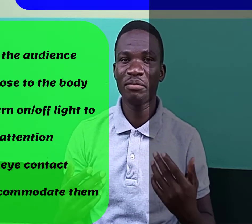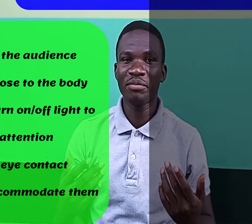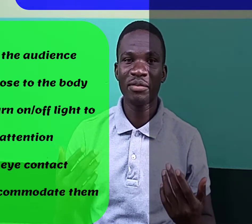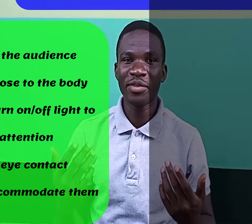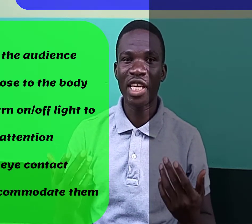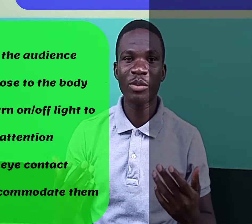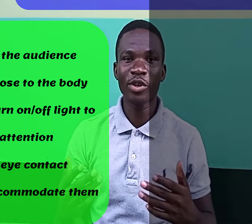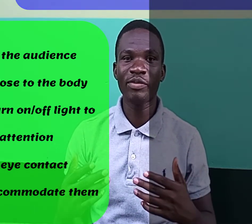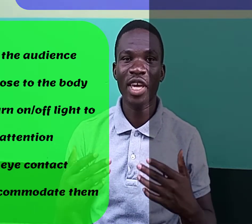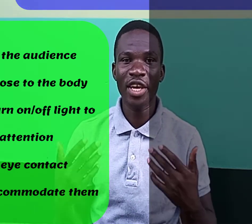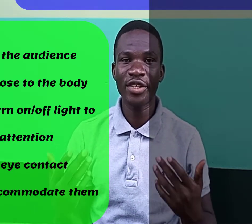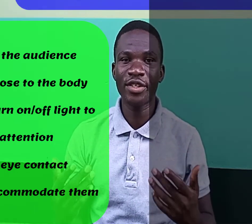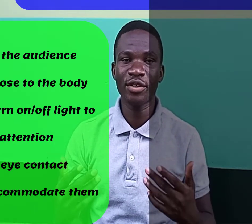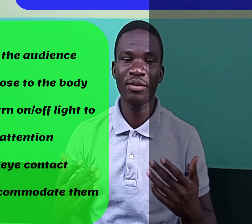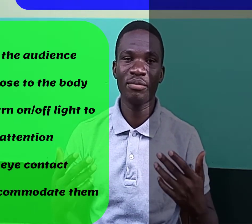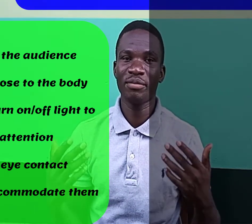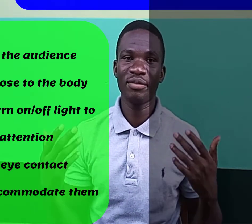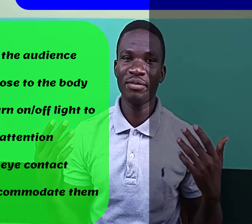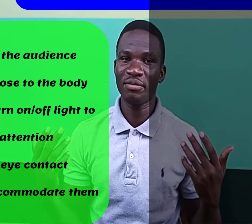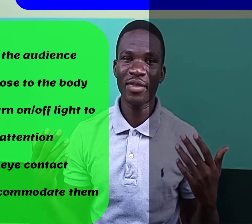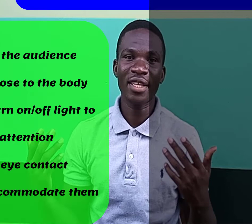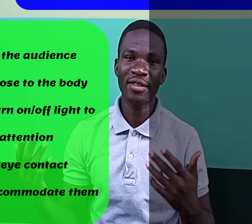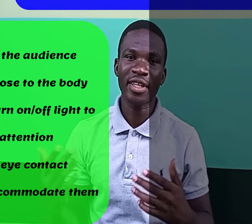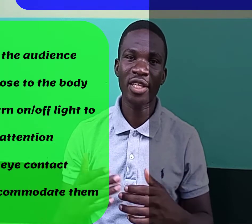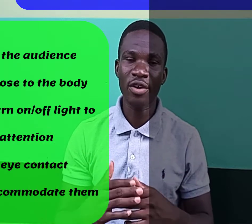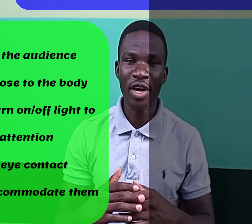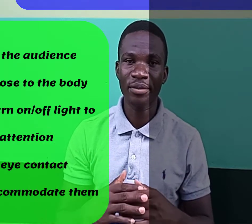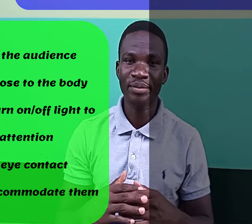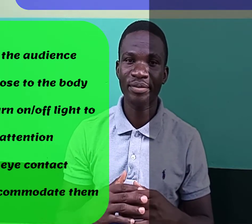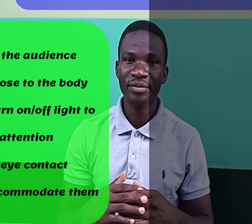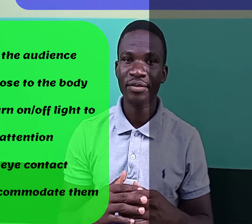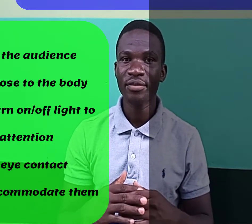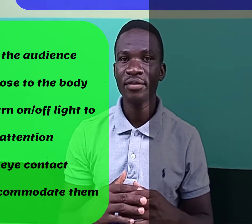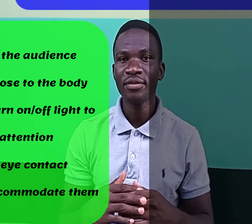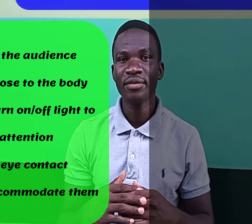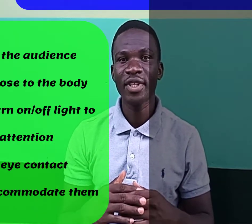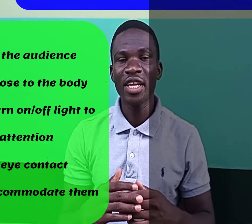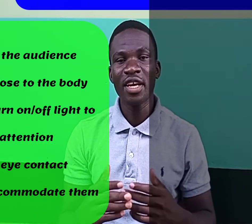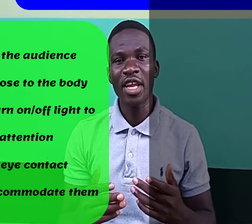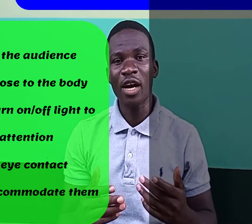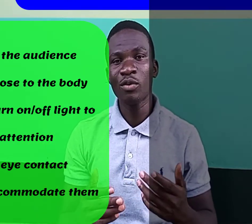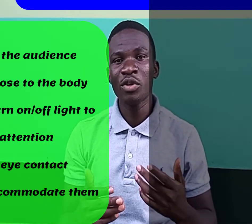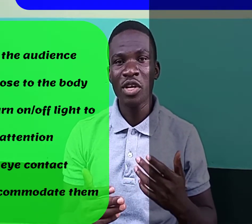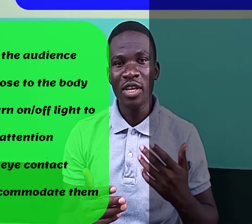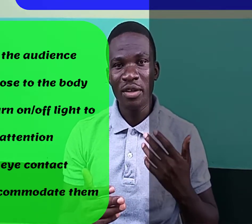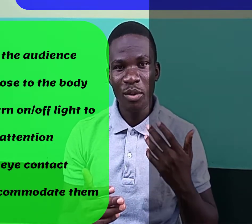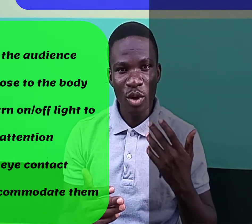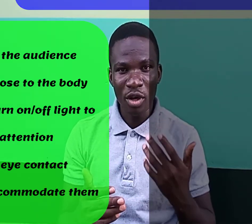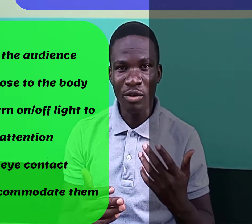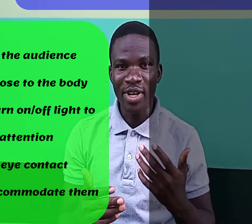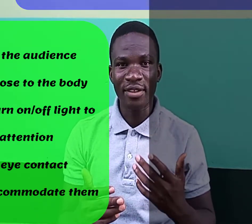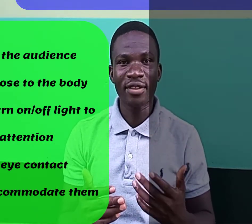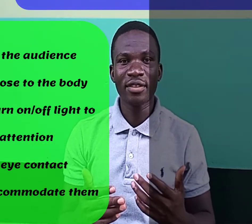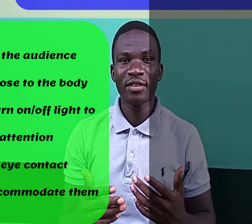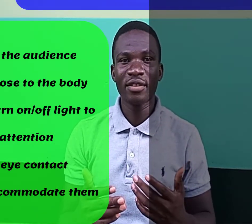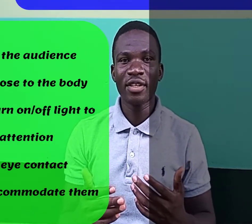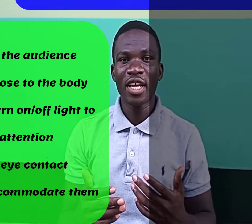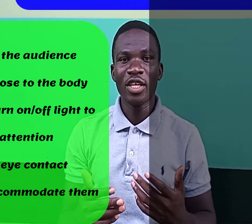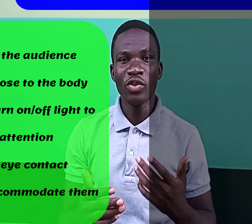in terms of age, etc. Now, all of us, you and